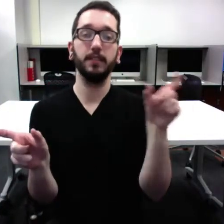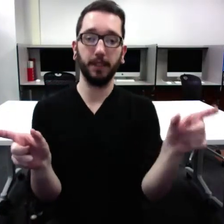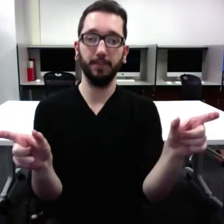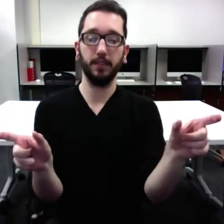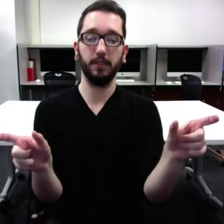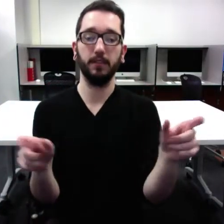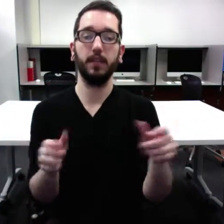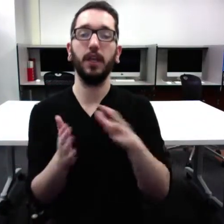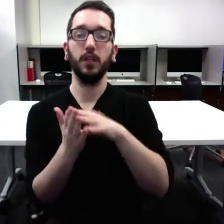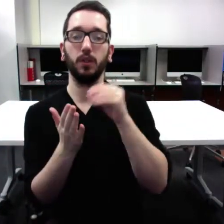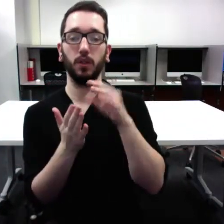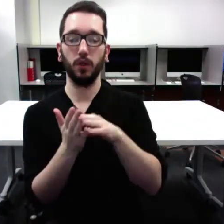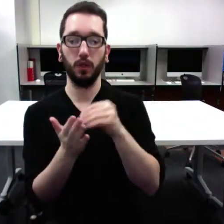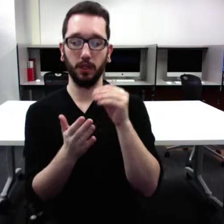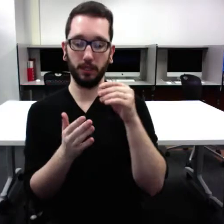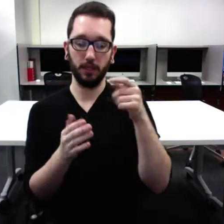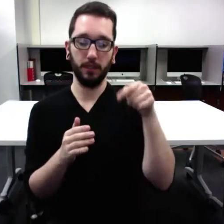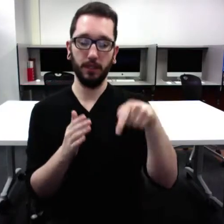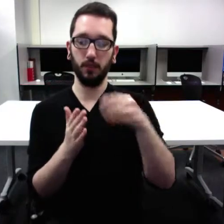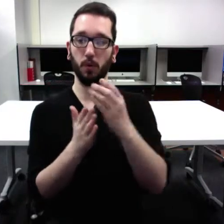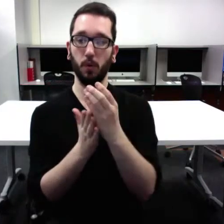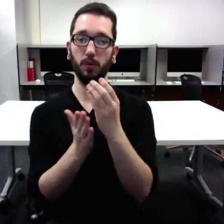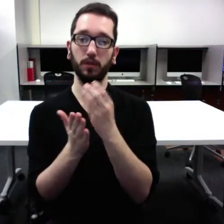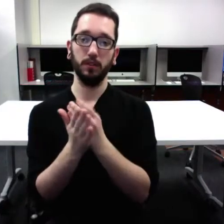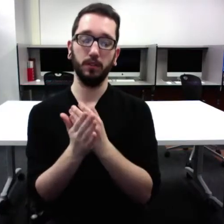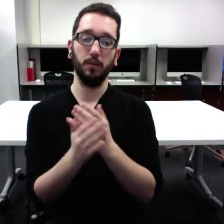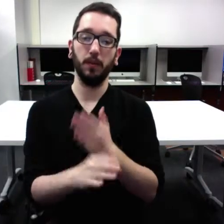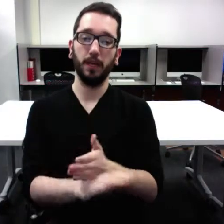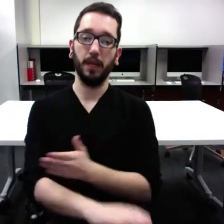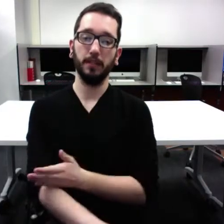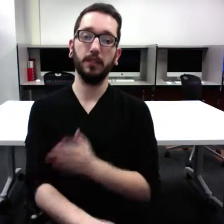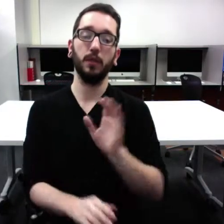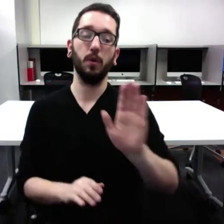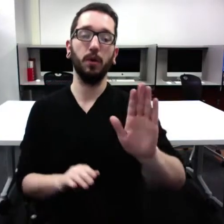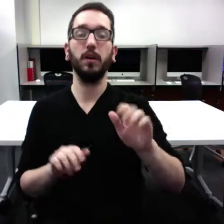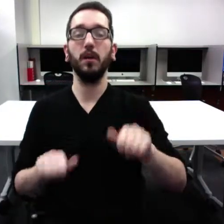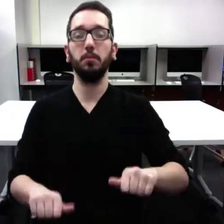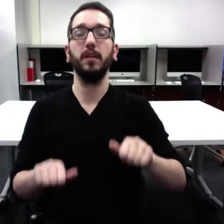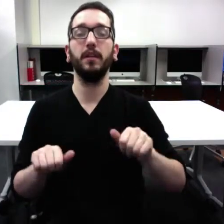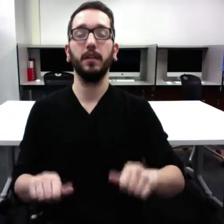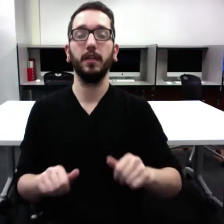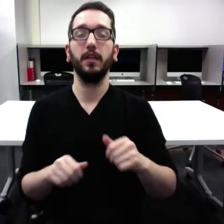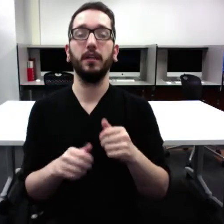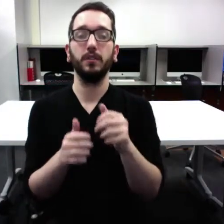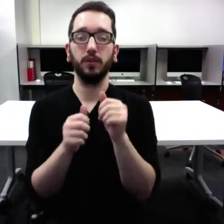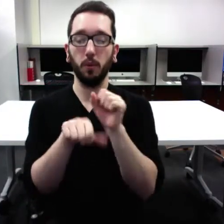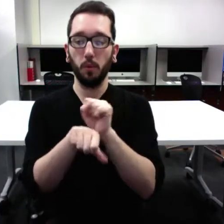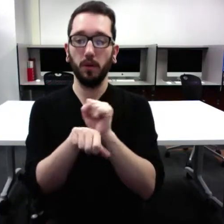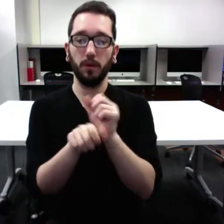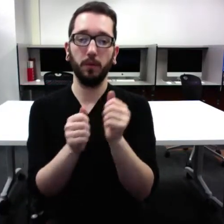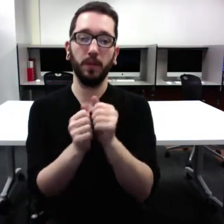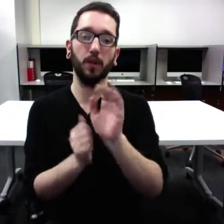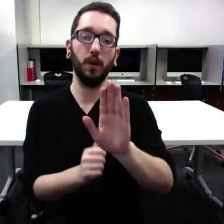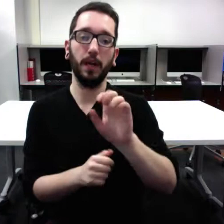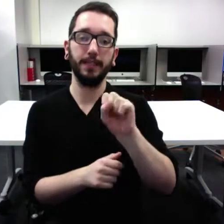Learning this course will also enhance your ability to score better in the English portion of the SAT test and other similar tests such as